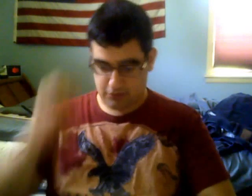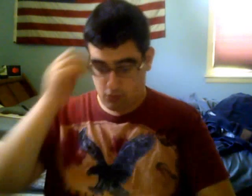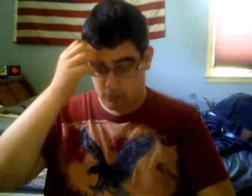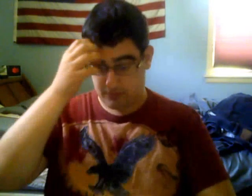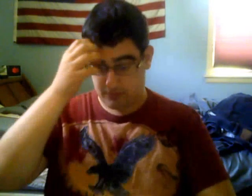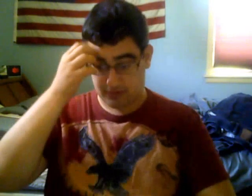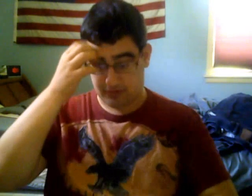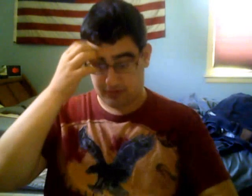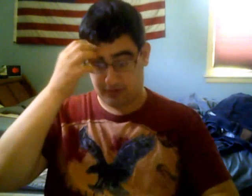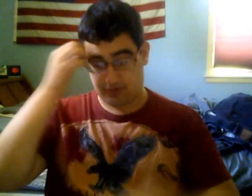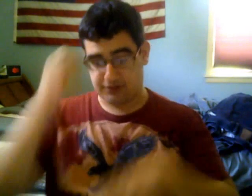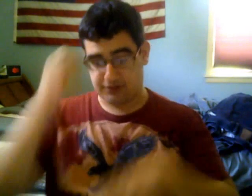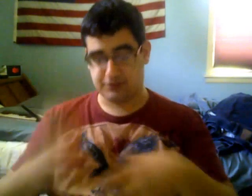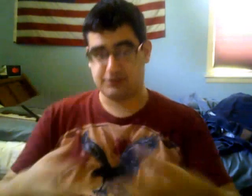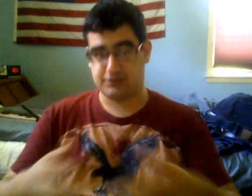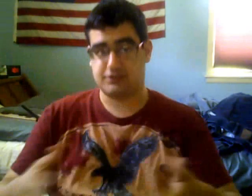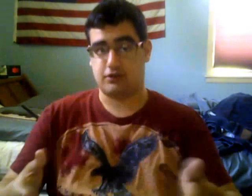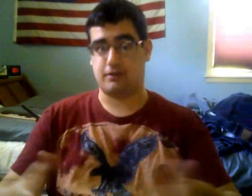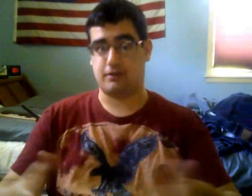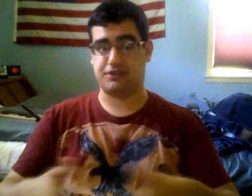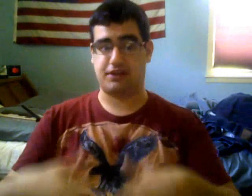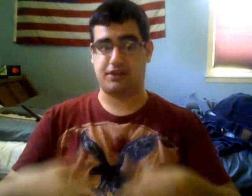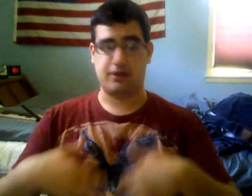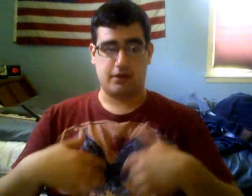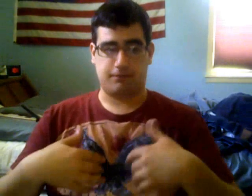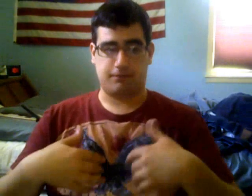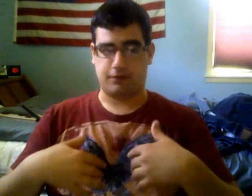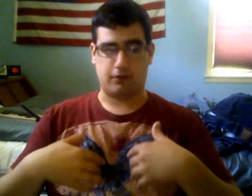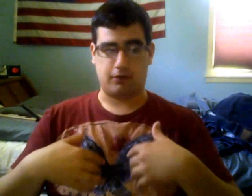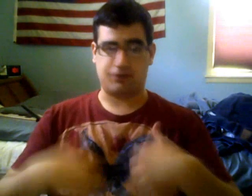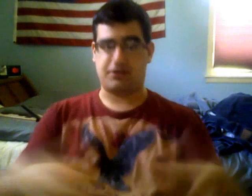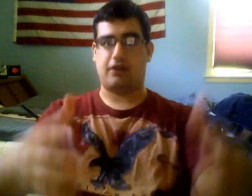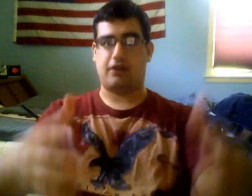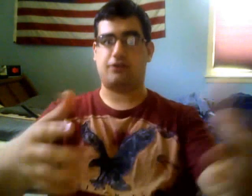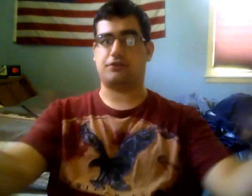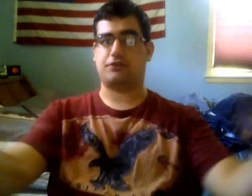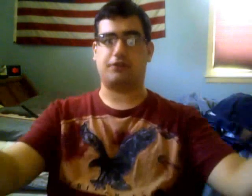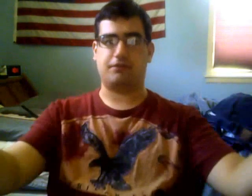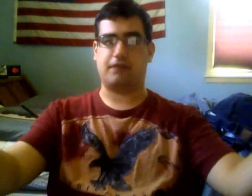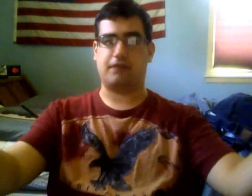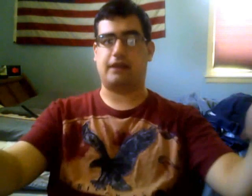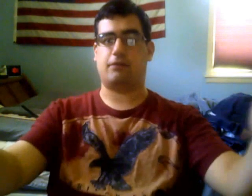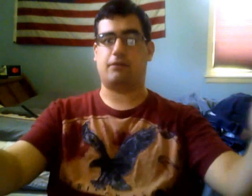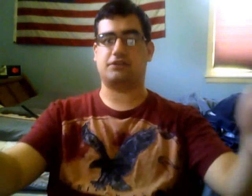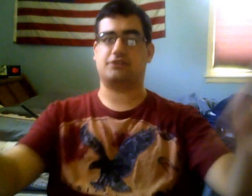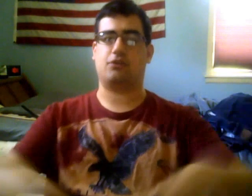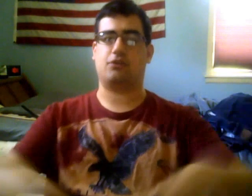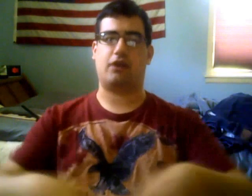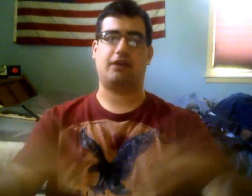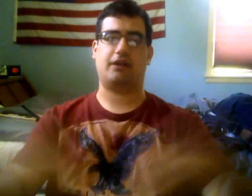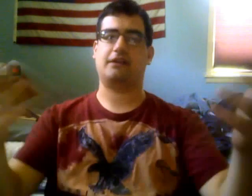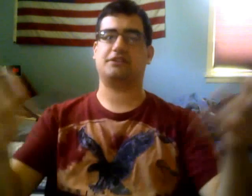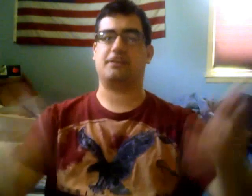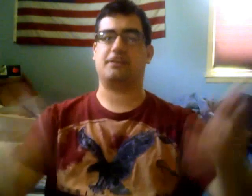So they just saw him as a, he's there, he's already president, so why not just keep him